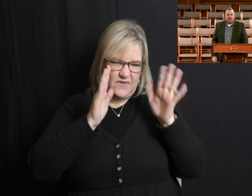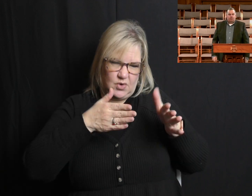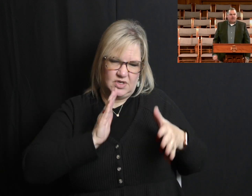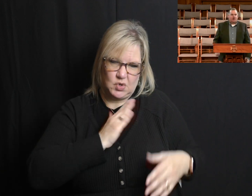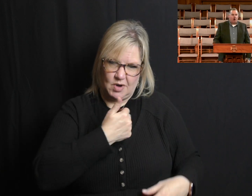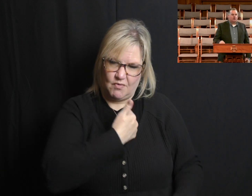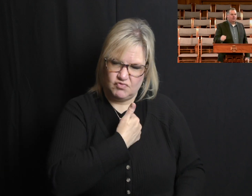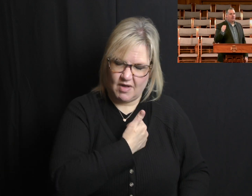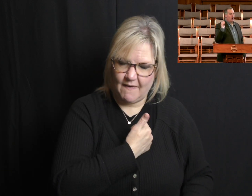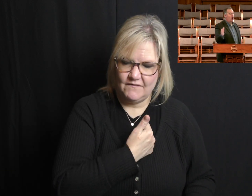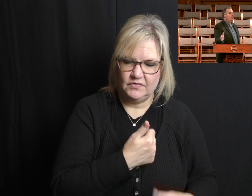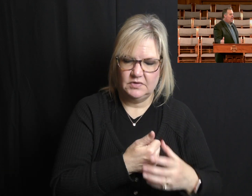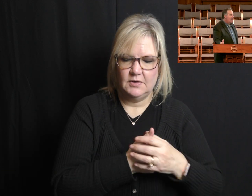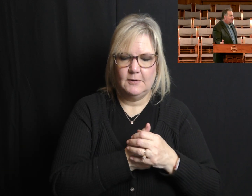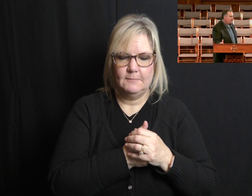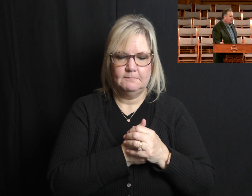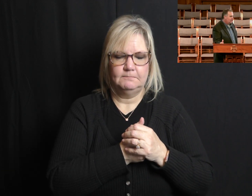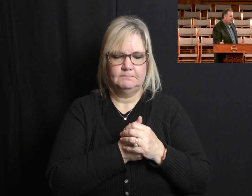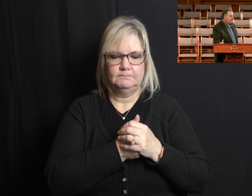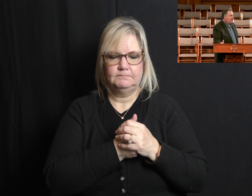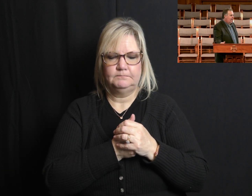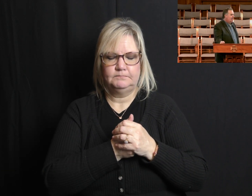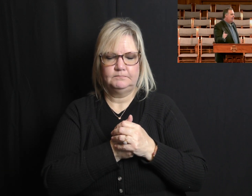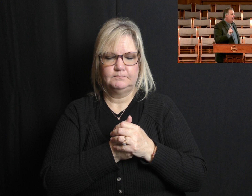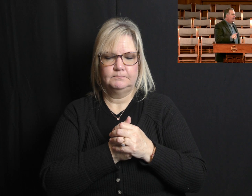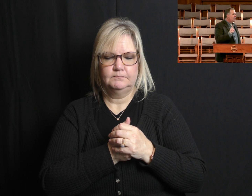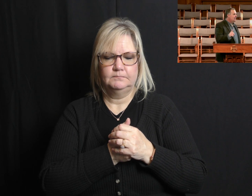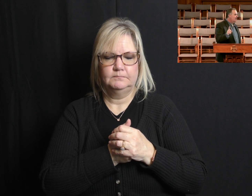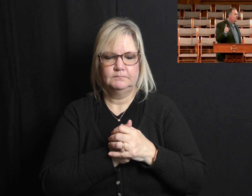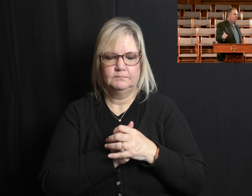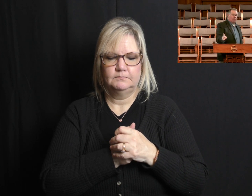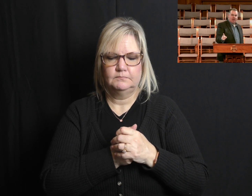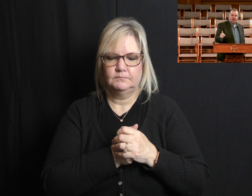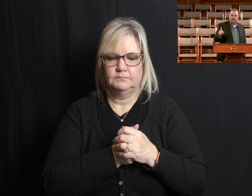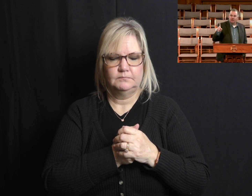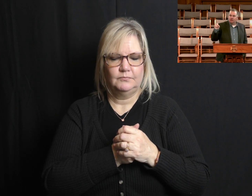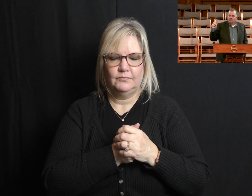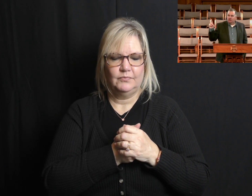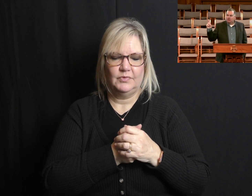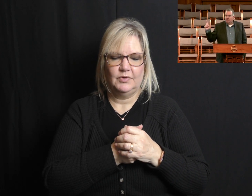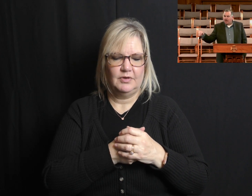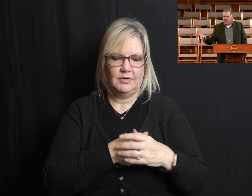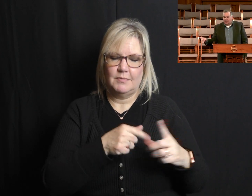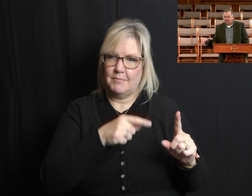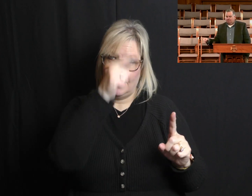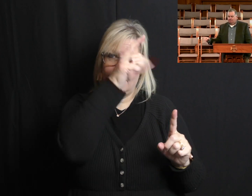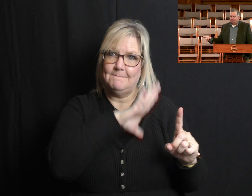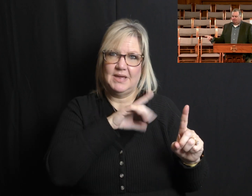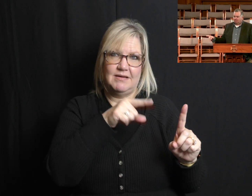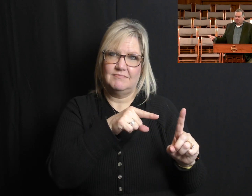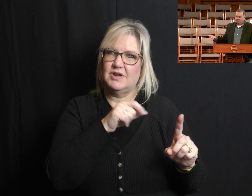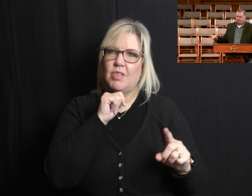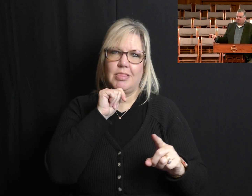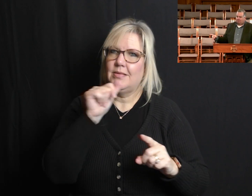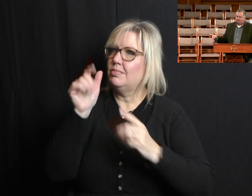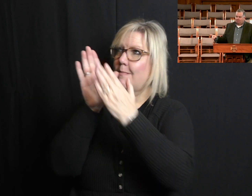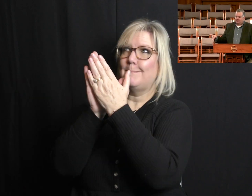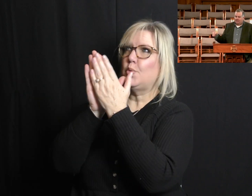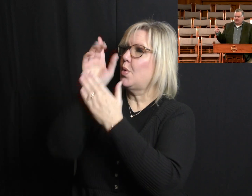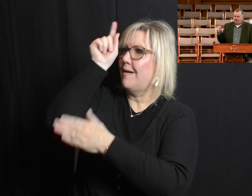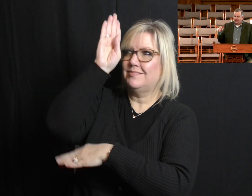much because of his own efforts, and he didn't give praise to God.